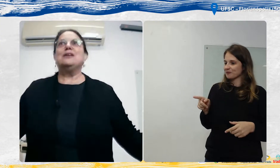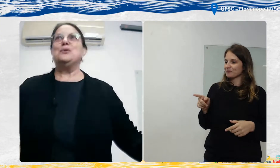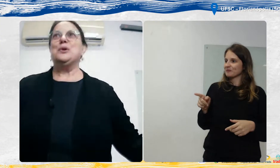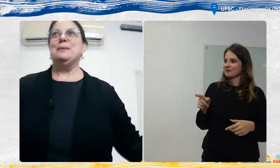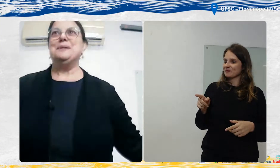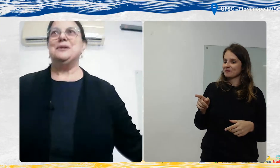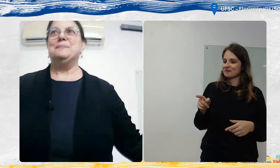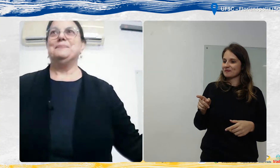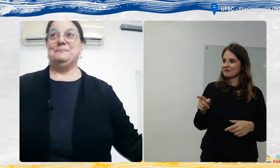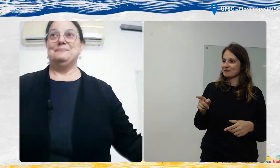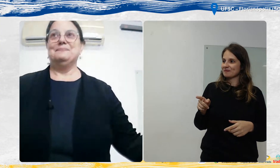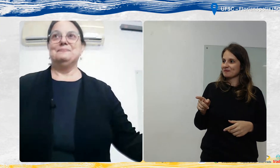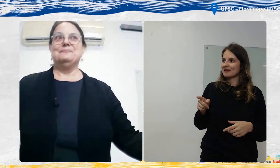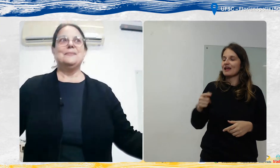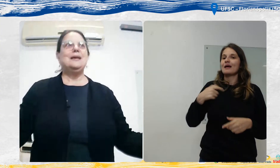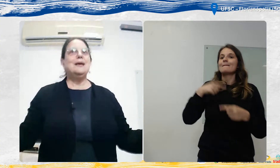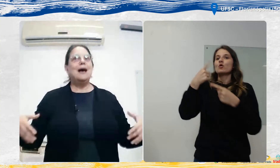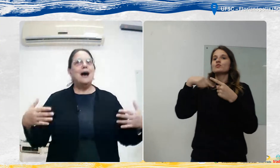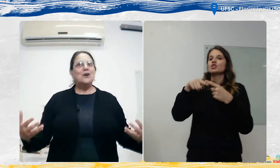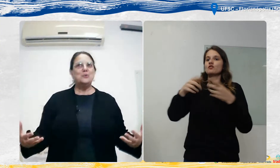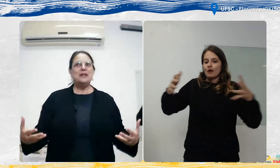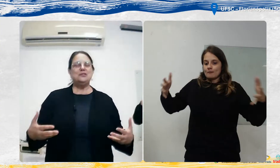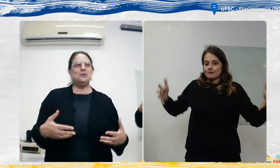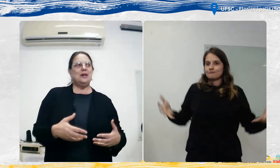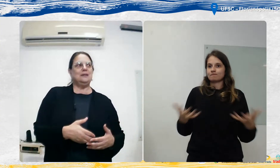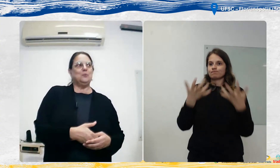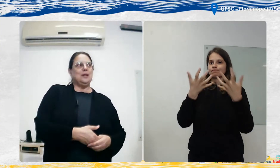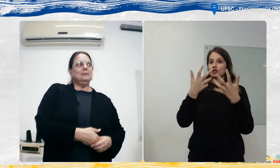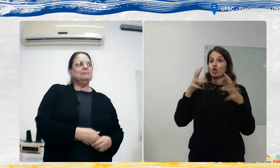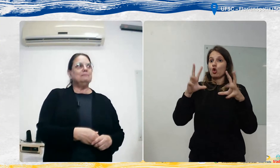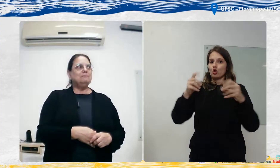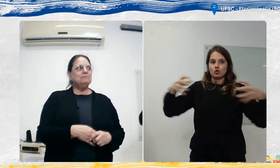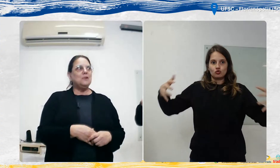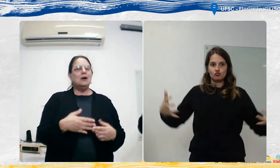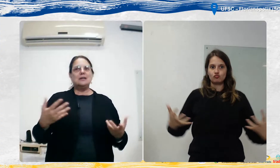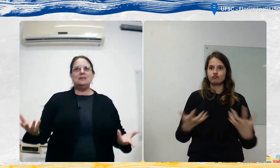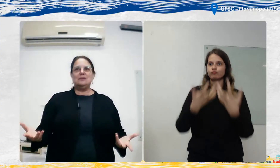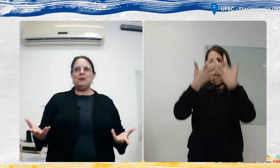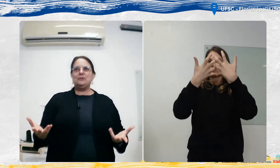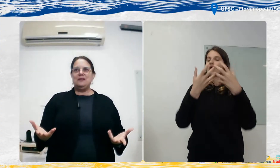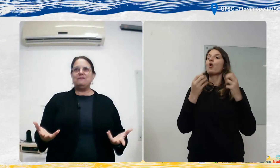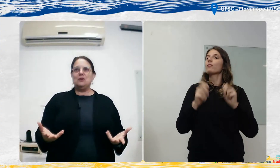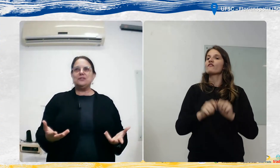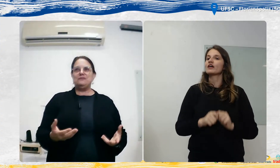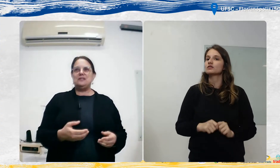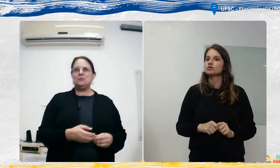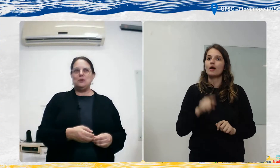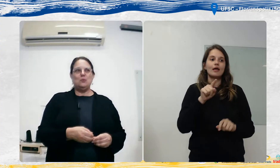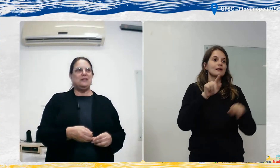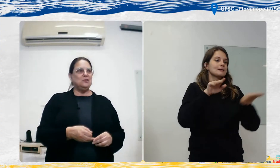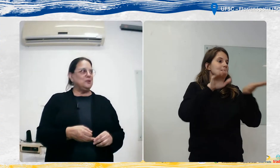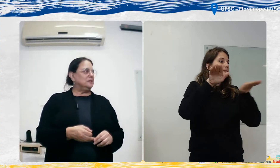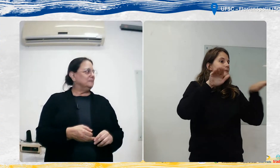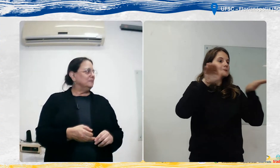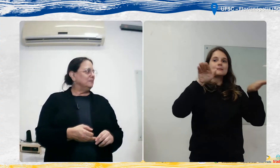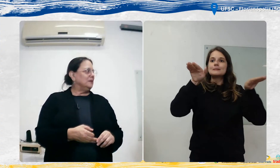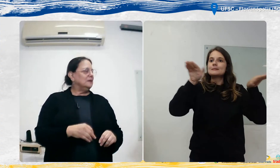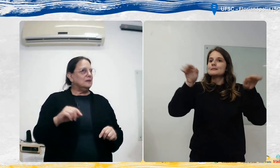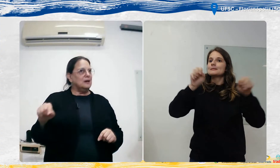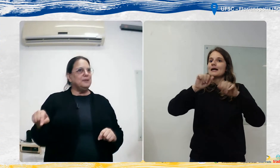bring everyone up here. How do I do that? Well, talking about deaf philosophy is one way to do